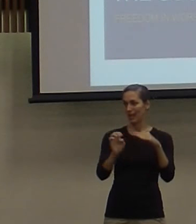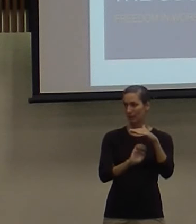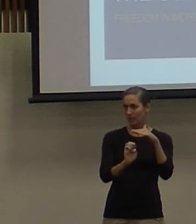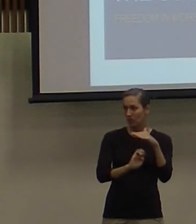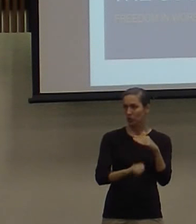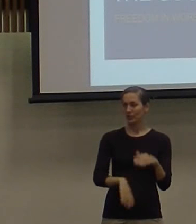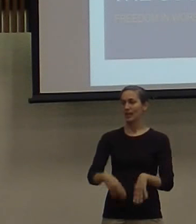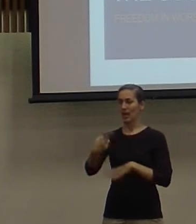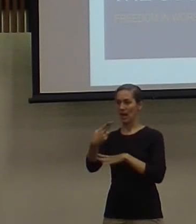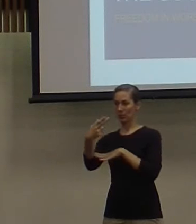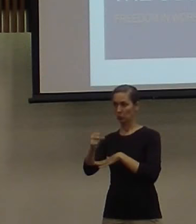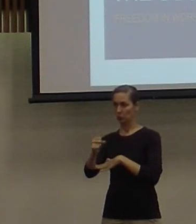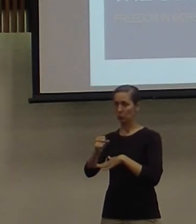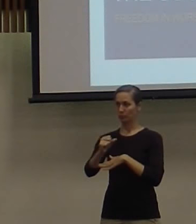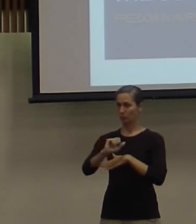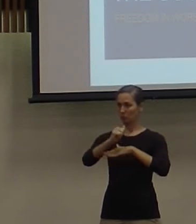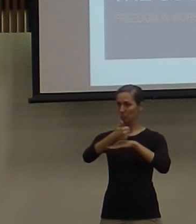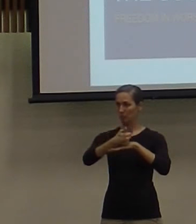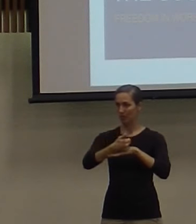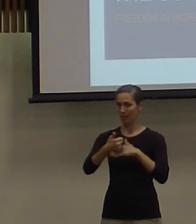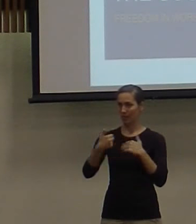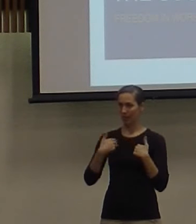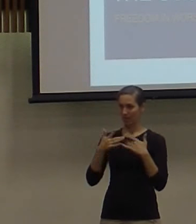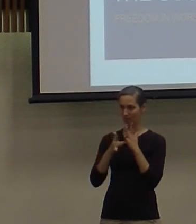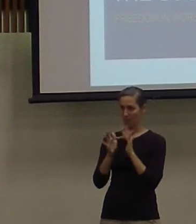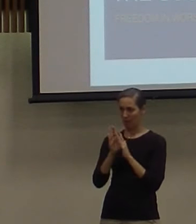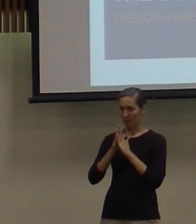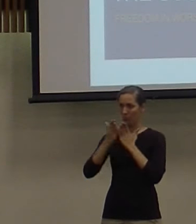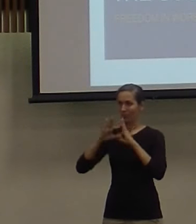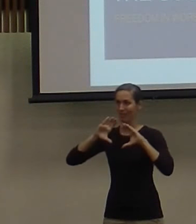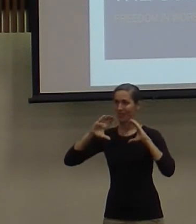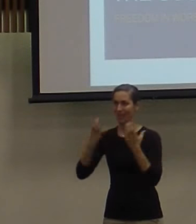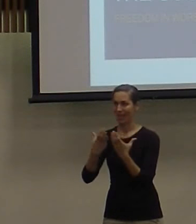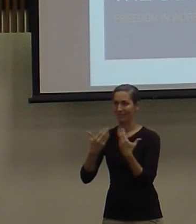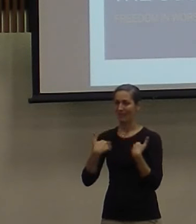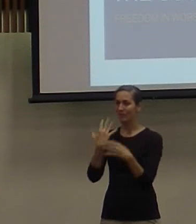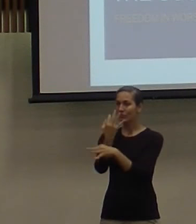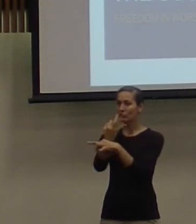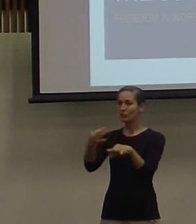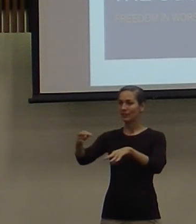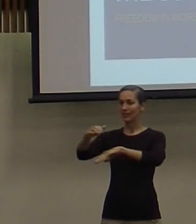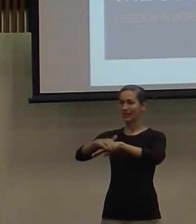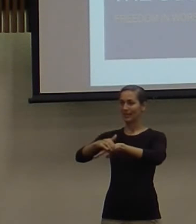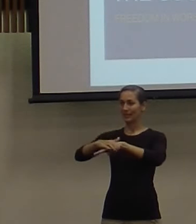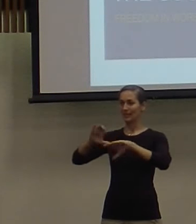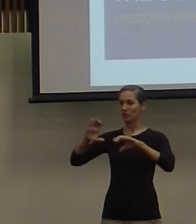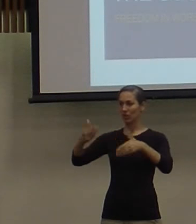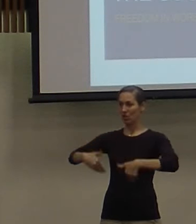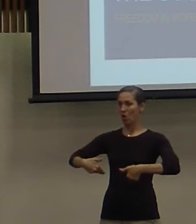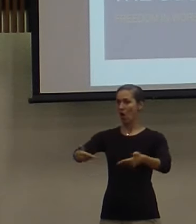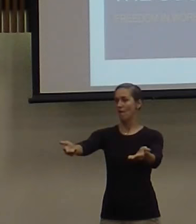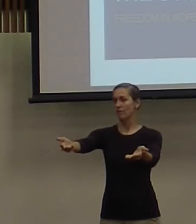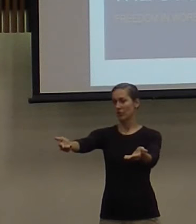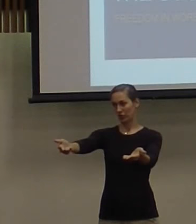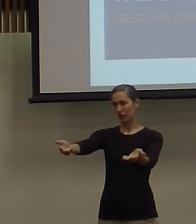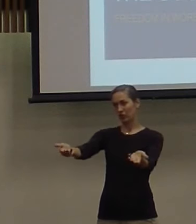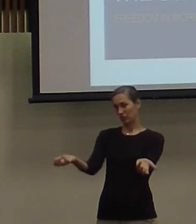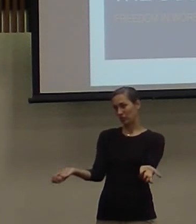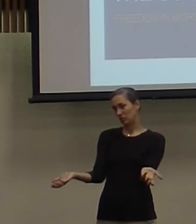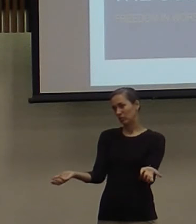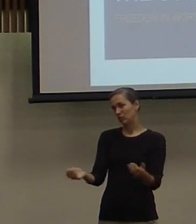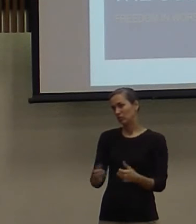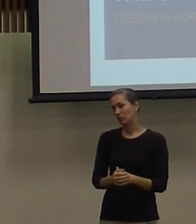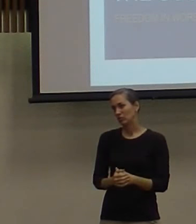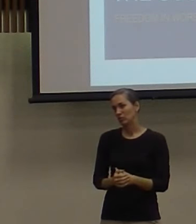They have a Bible class. They have a free English class for the people to come. And during that time, people were